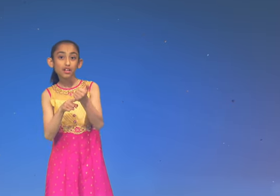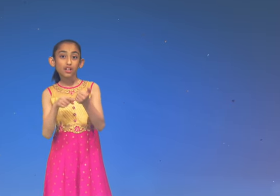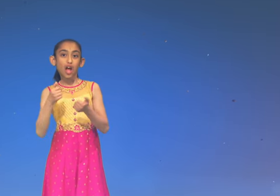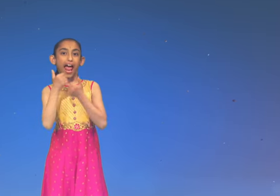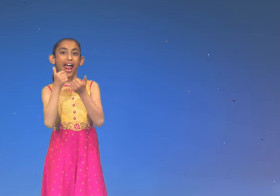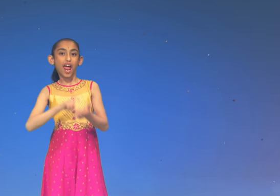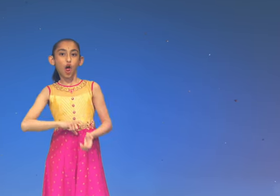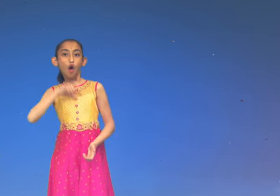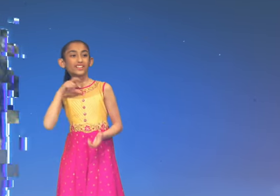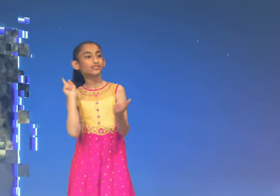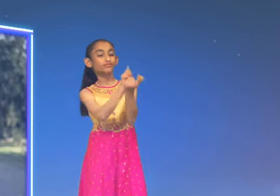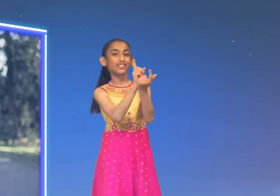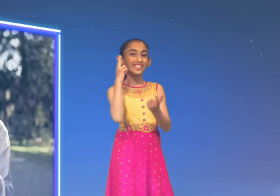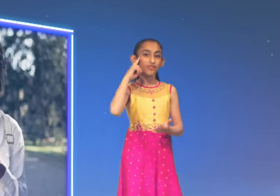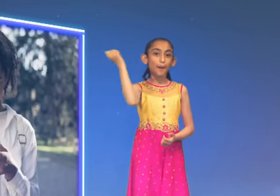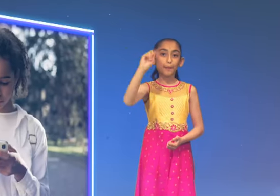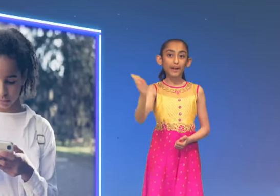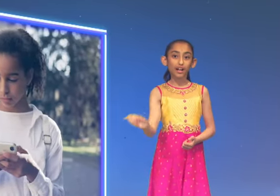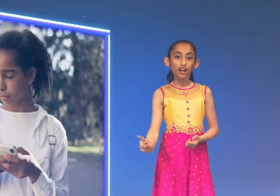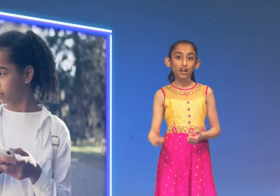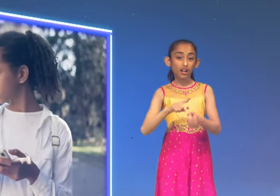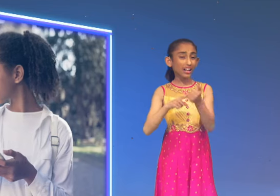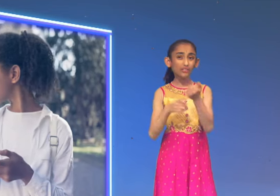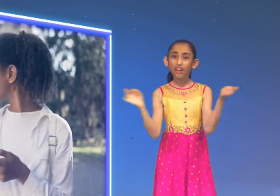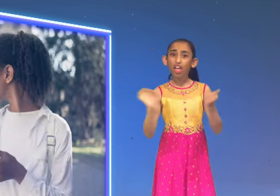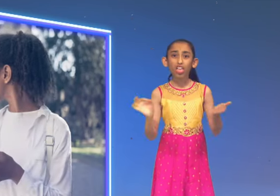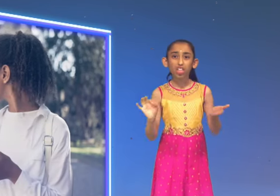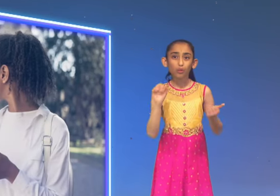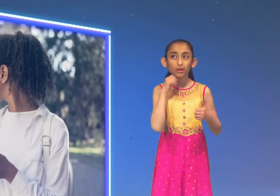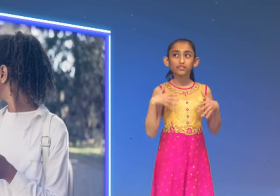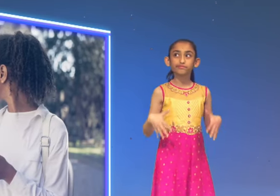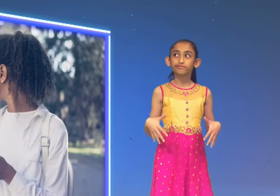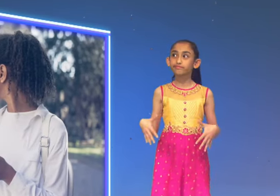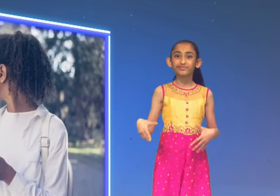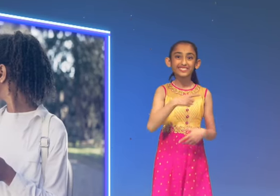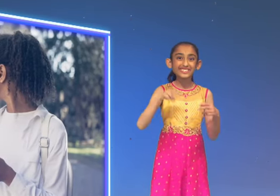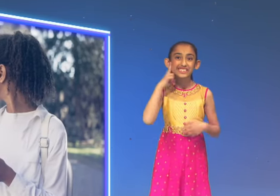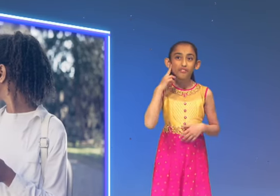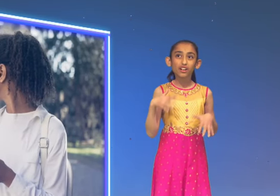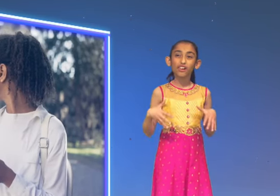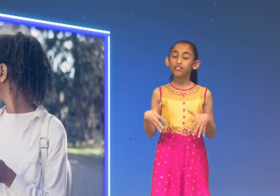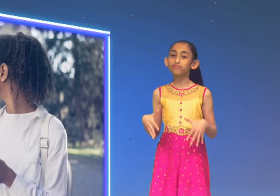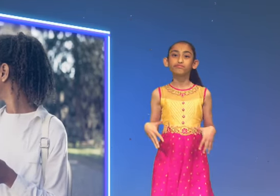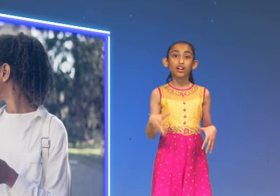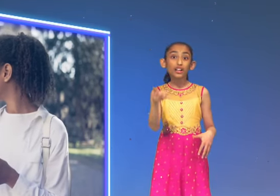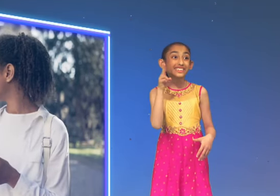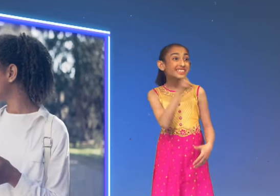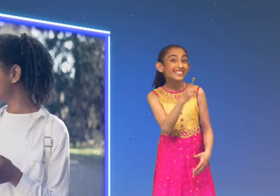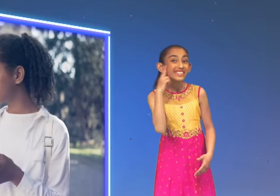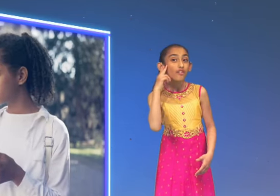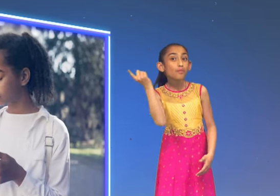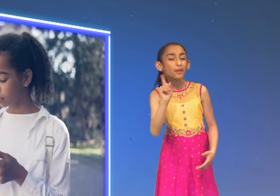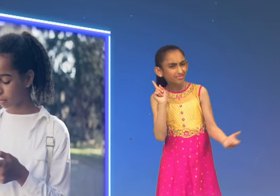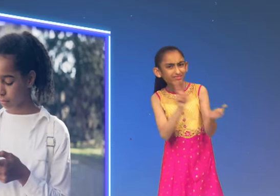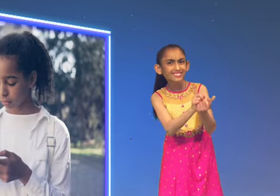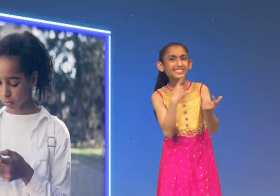confident about talking to deaf people. It's easy for us to feel isolated. So next time you see someone who's deaf or hard of